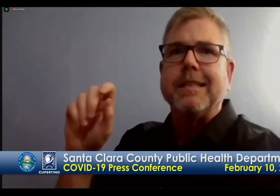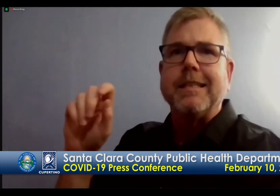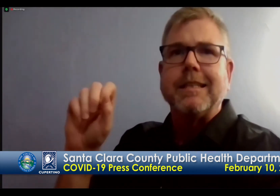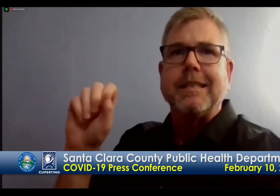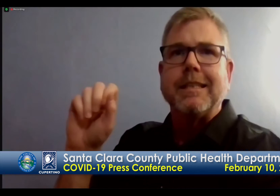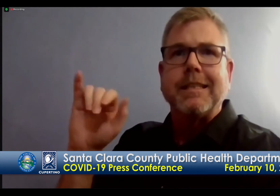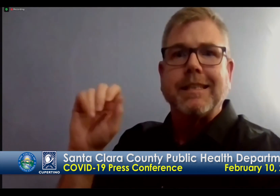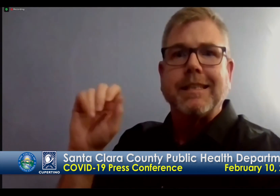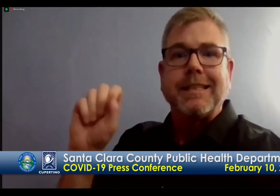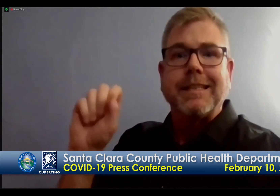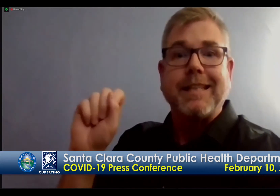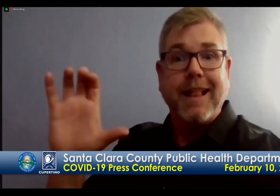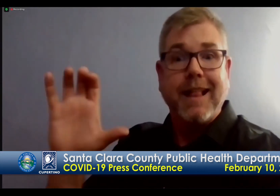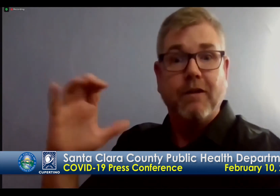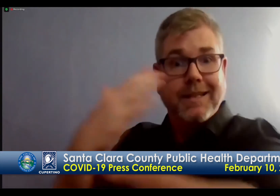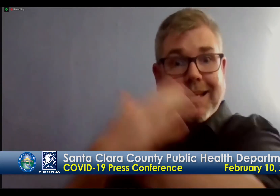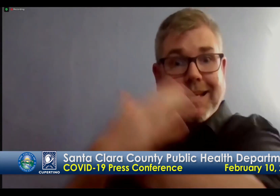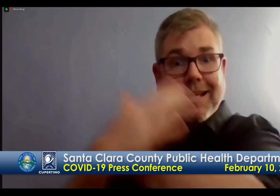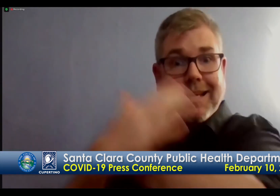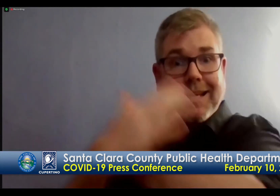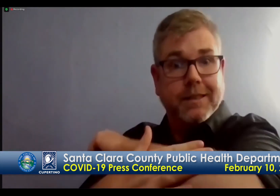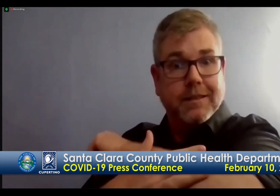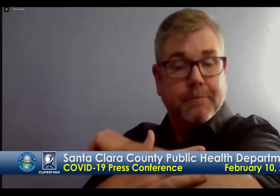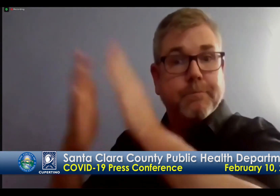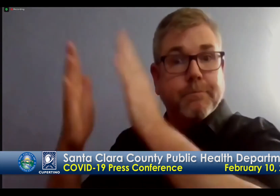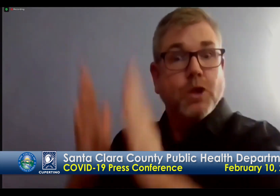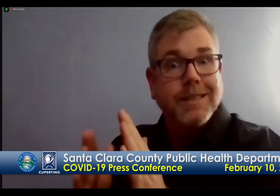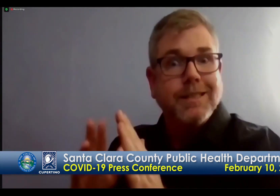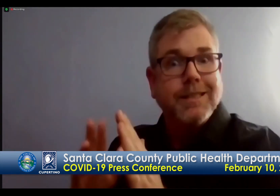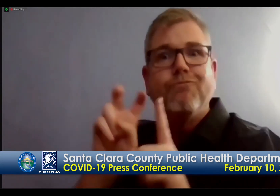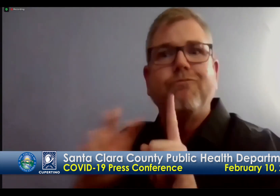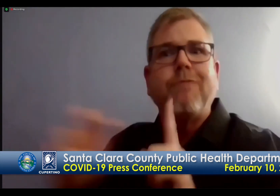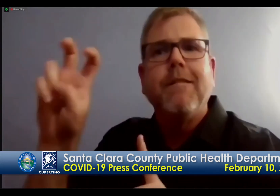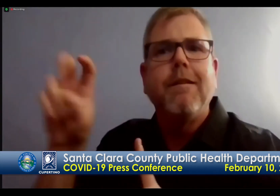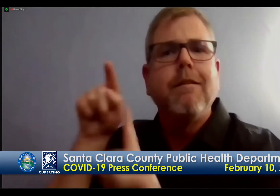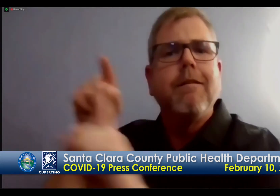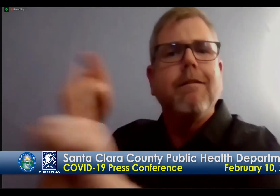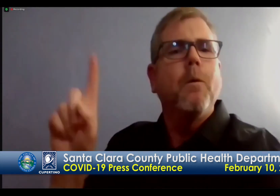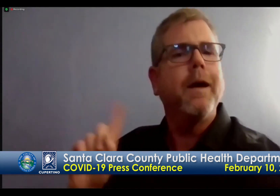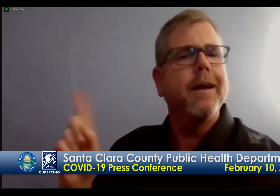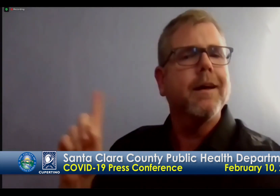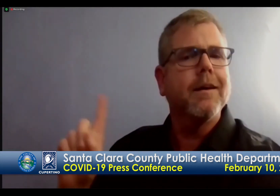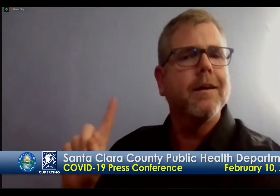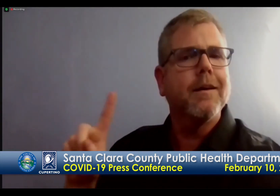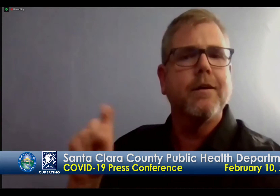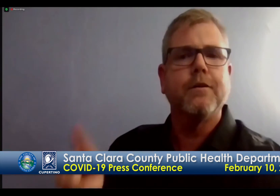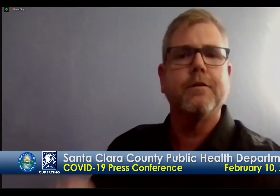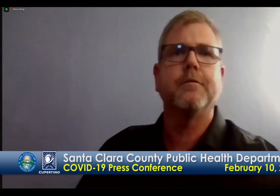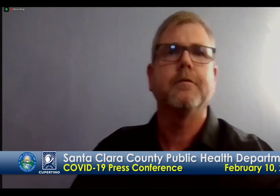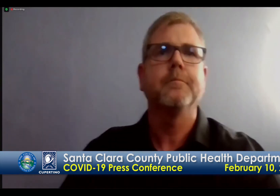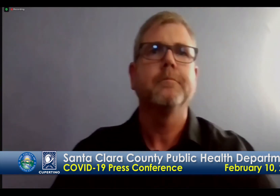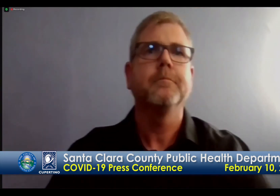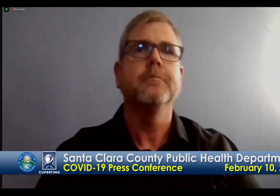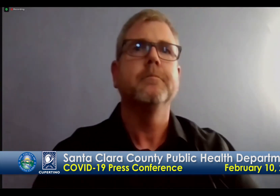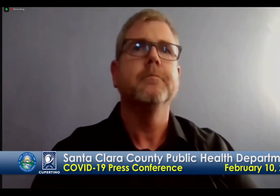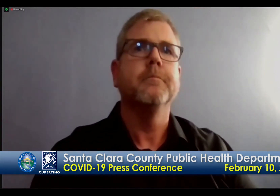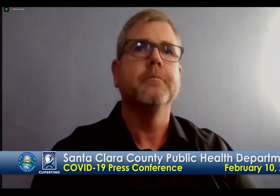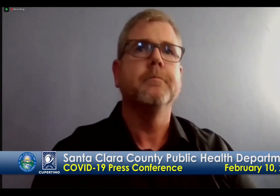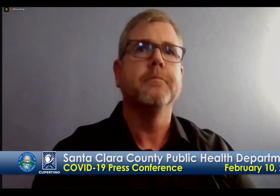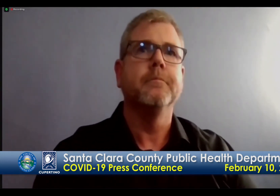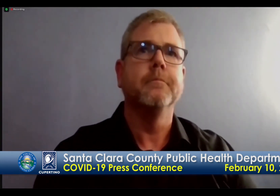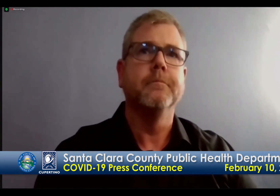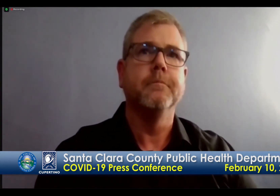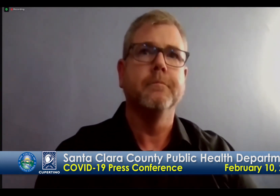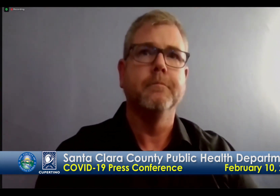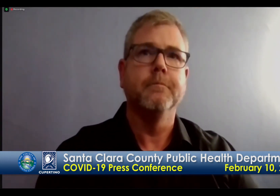Number two, in Alameda County, you mentioned that the person is no longer infectious to others. How do you know that?